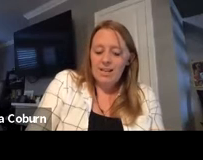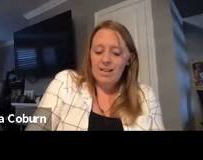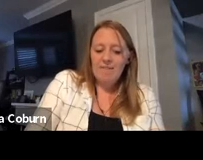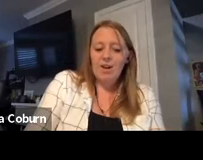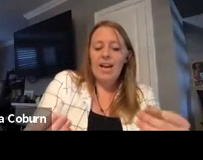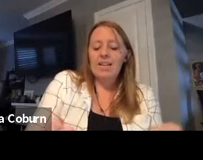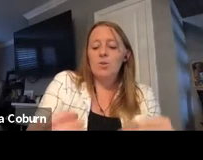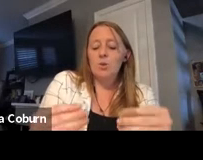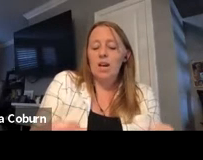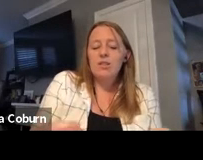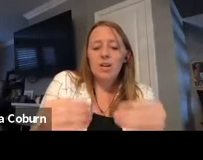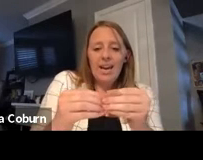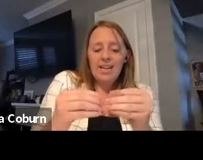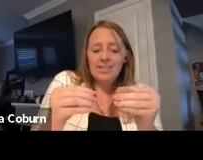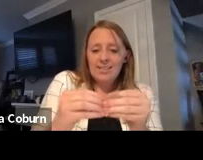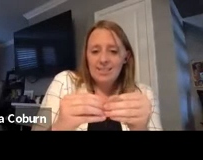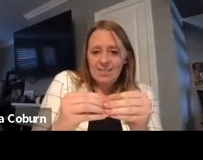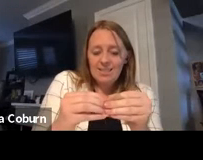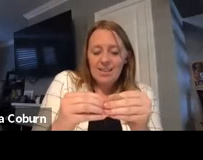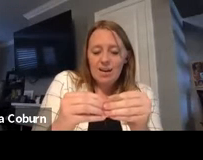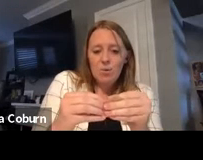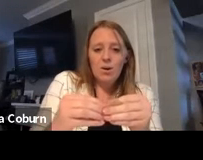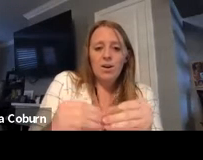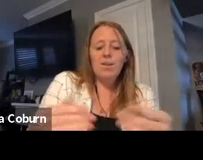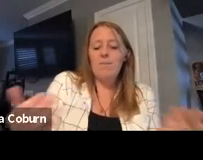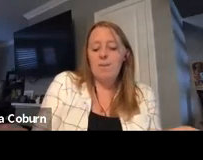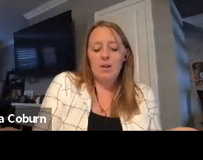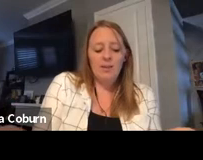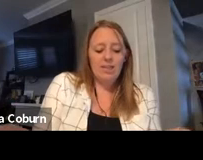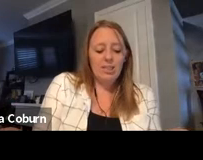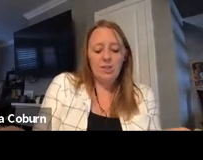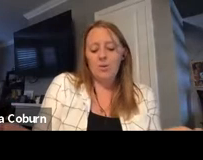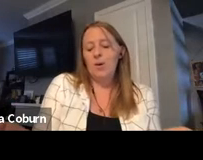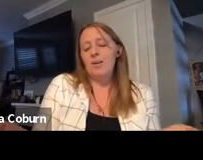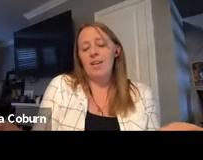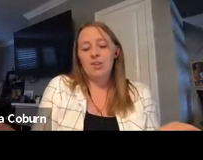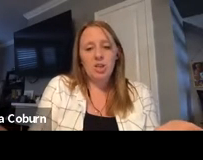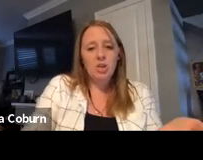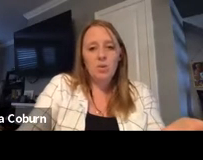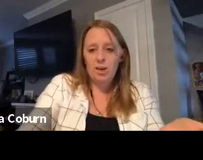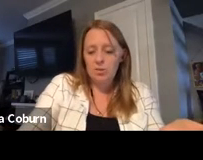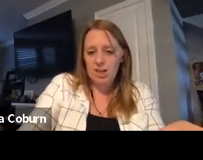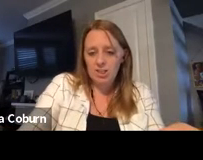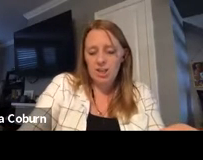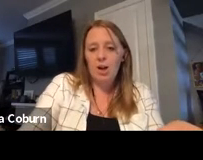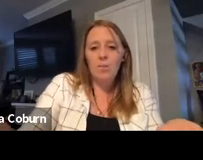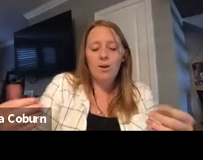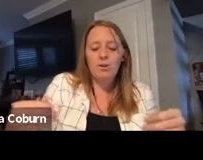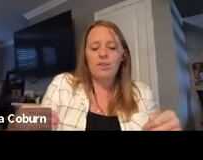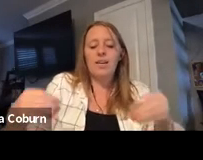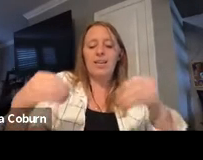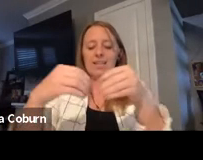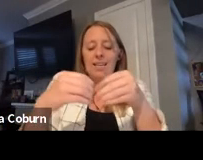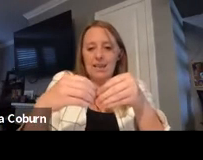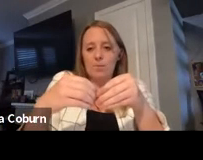need to have their hands hold on to your hands to sign more. Maybe you need to do a touch cue where you touch their